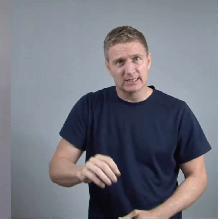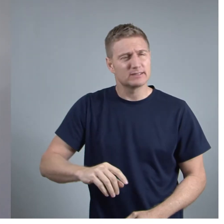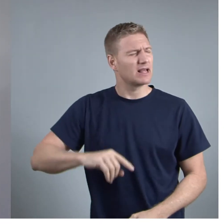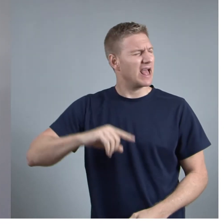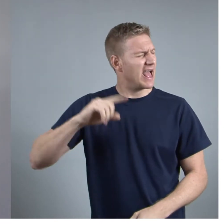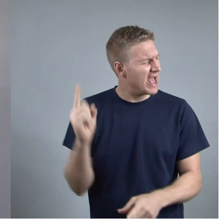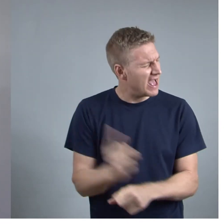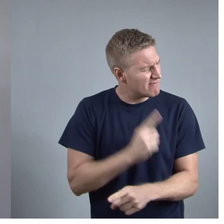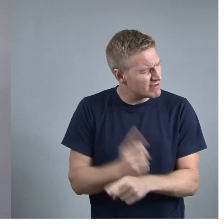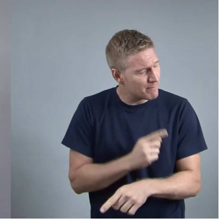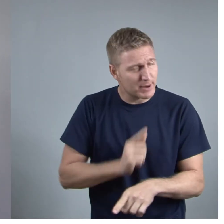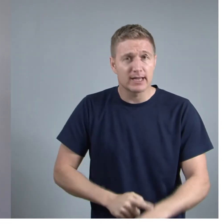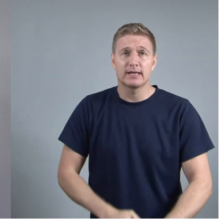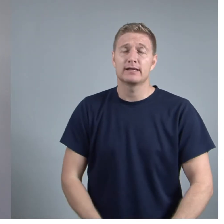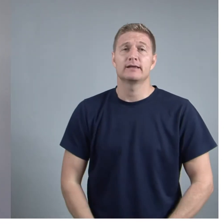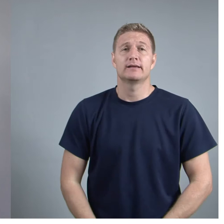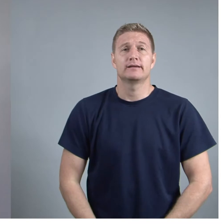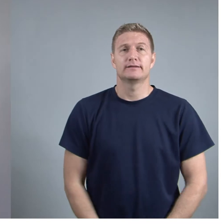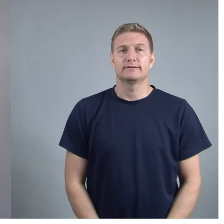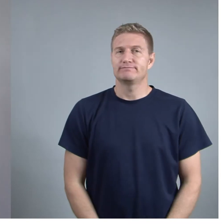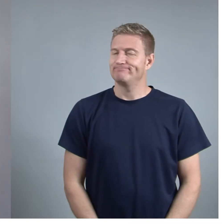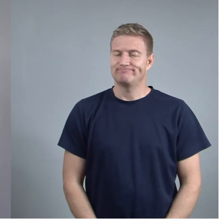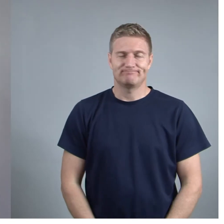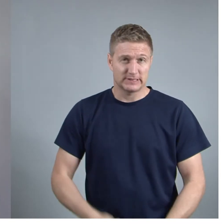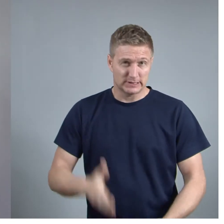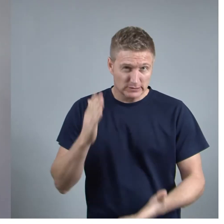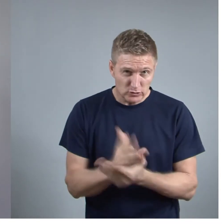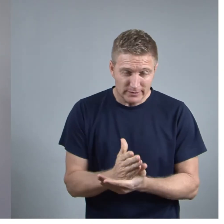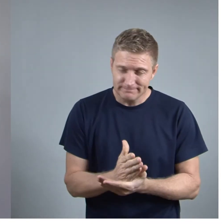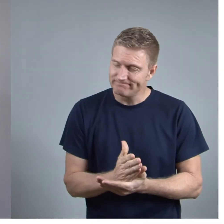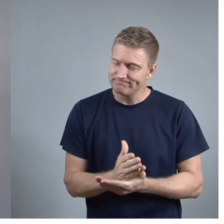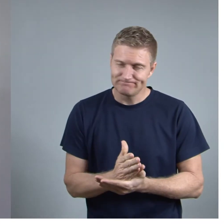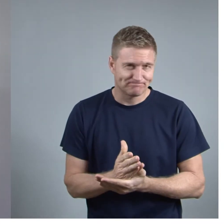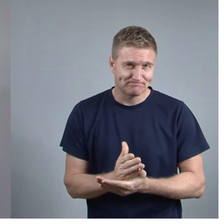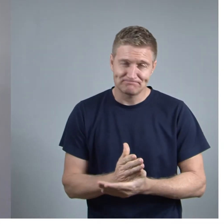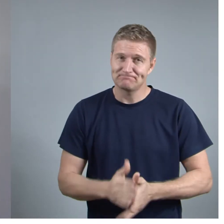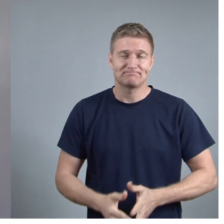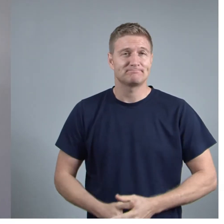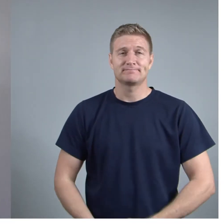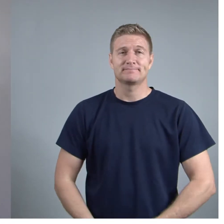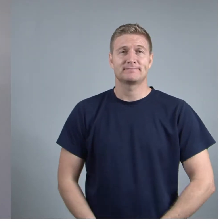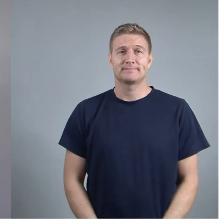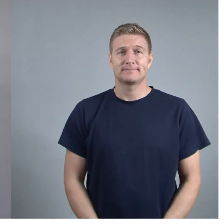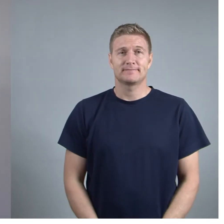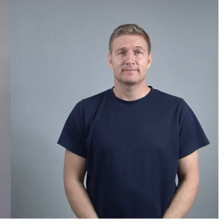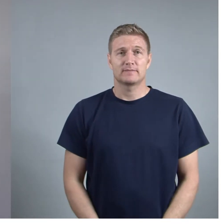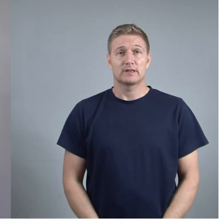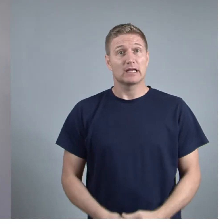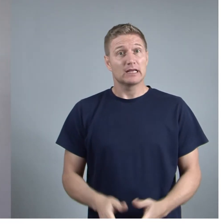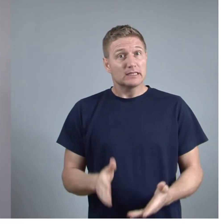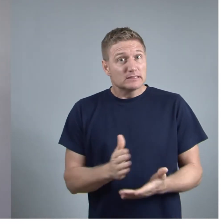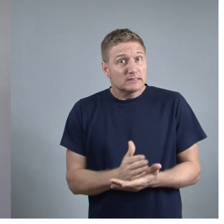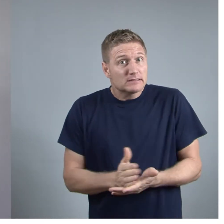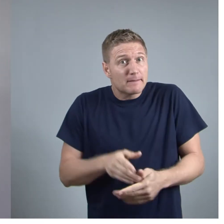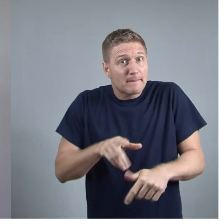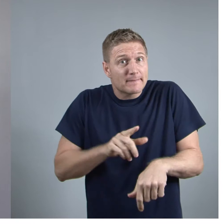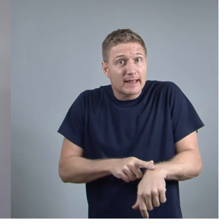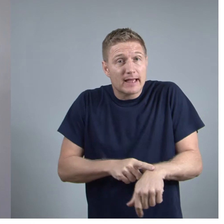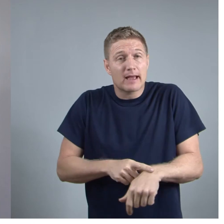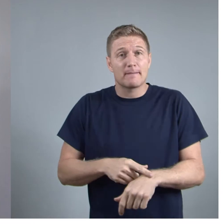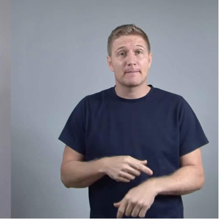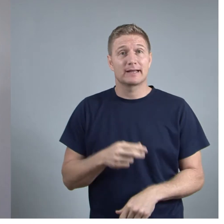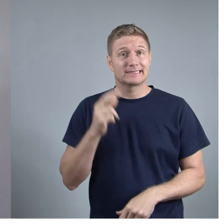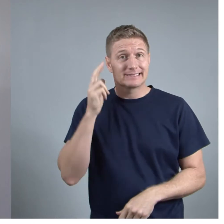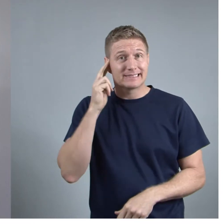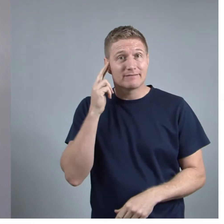read perfectly, 100% all of the time. But that's not quite true.